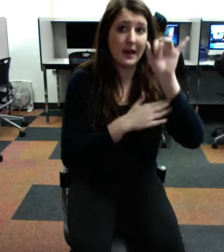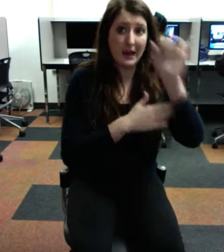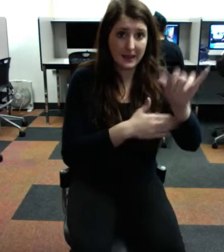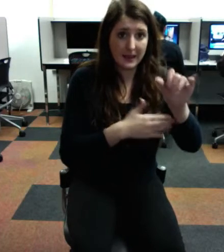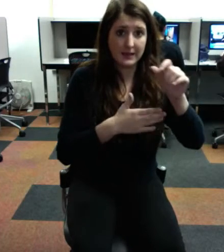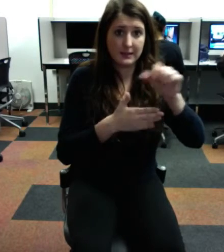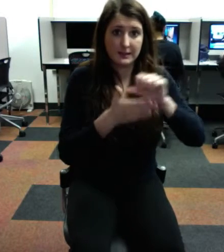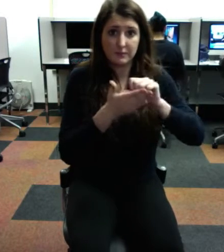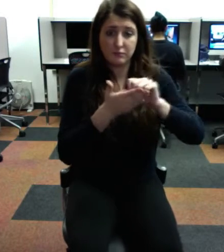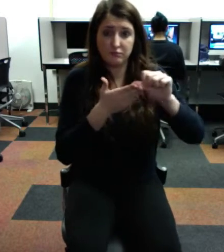organ.